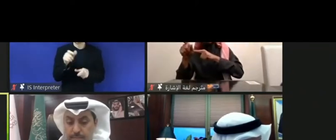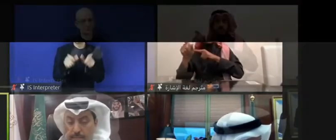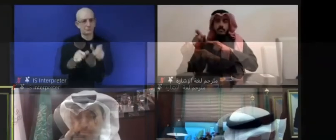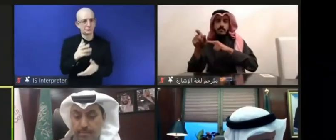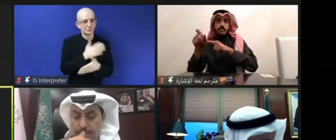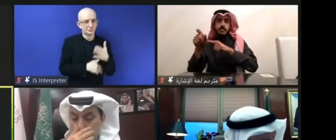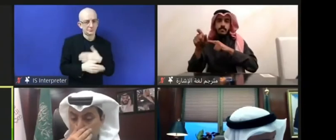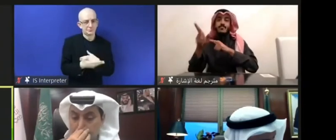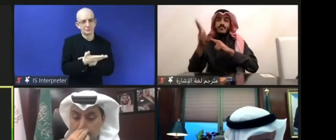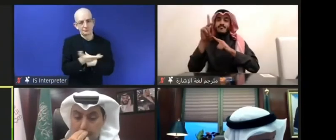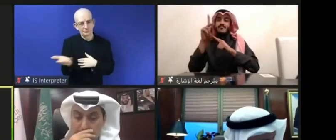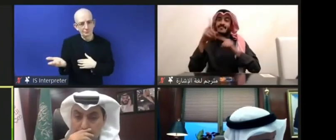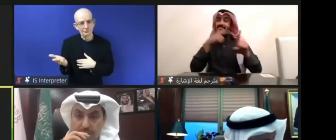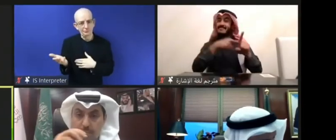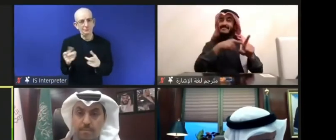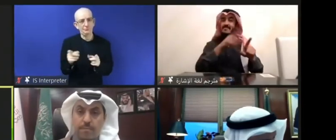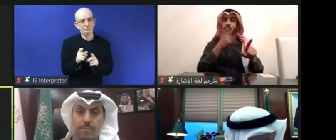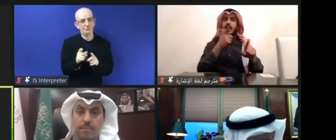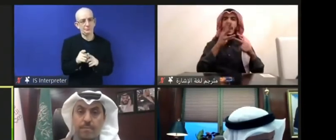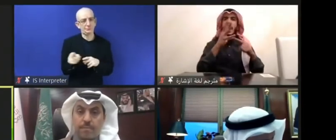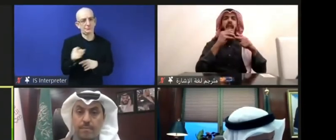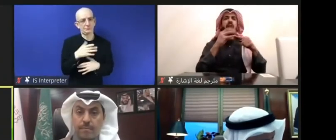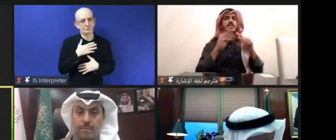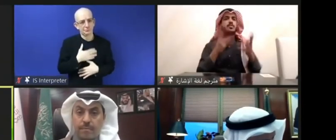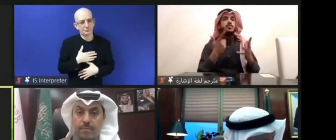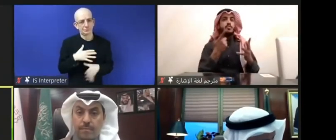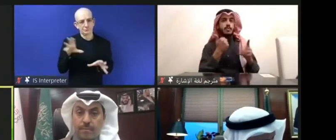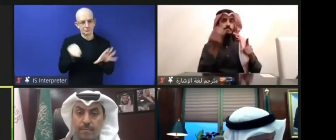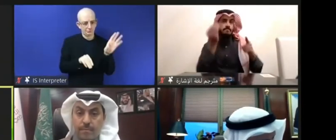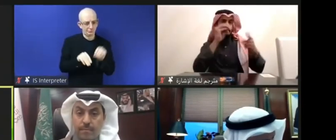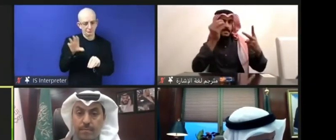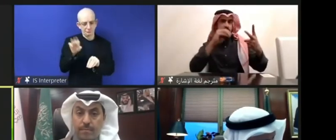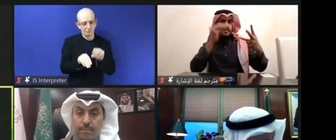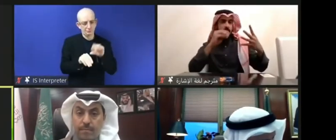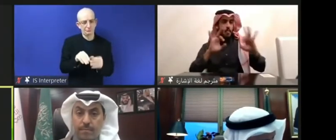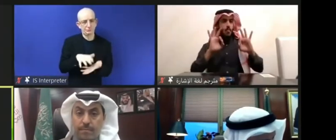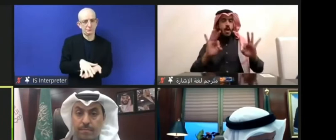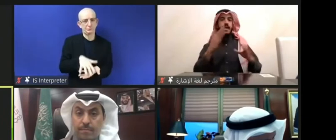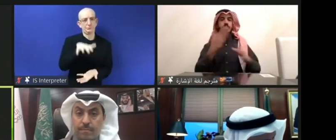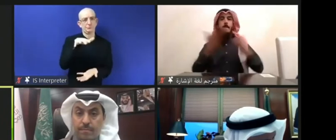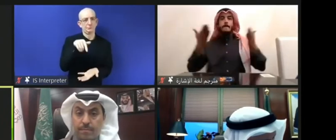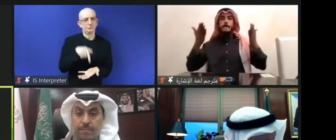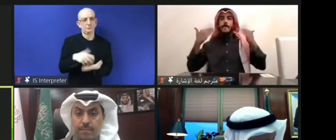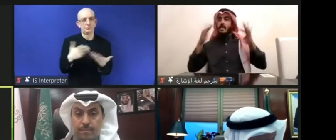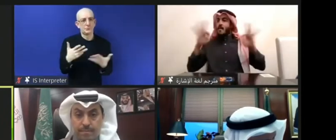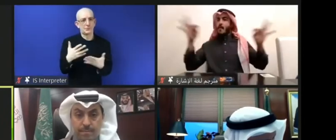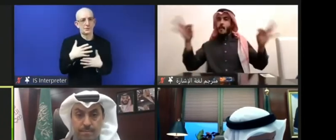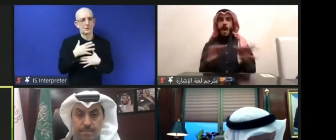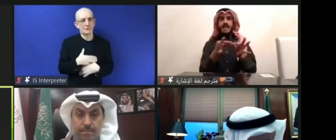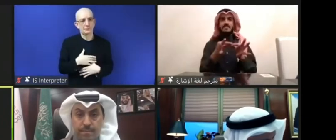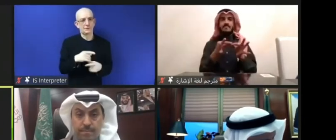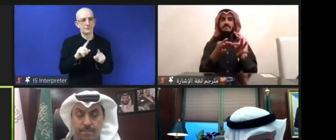putting together all the requirements to make our environment is friendly for all kinds of